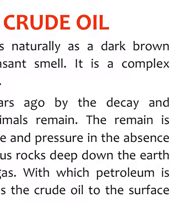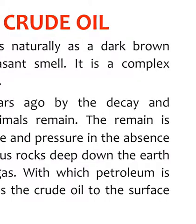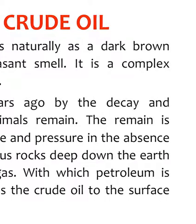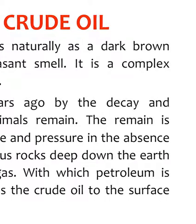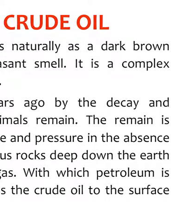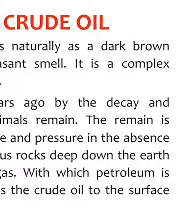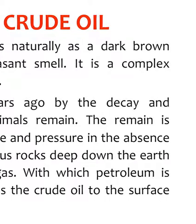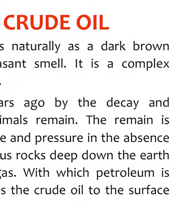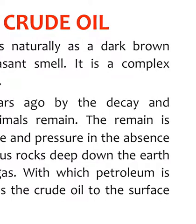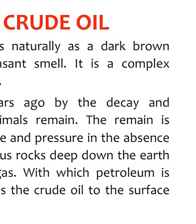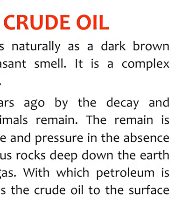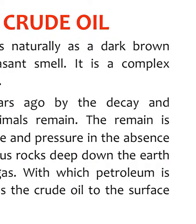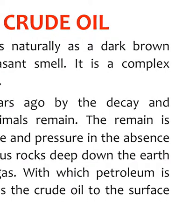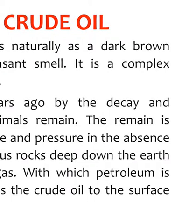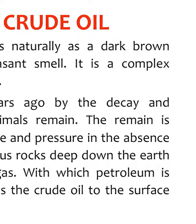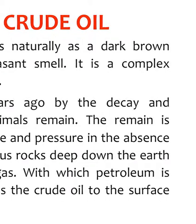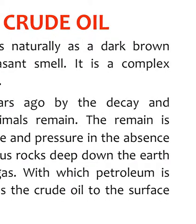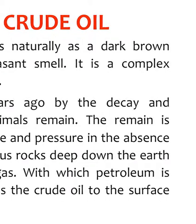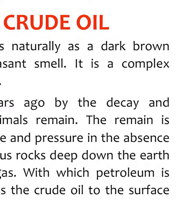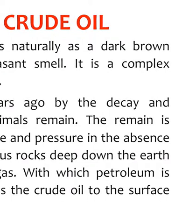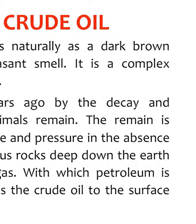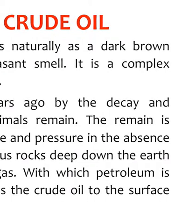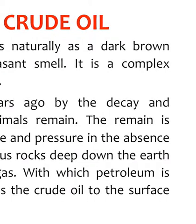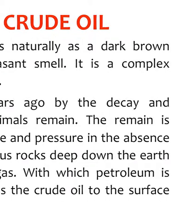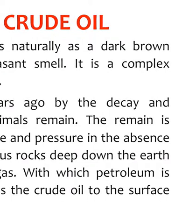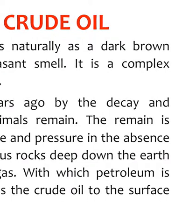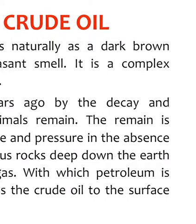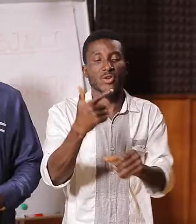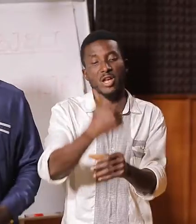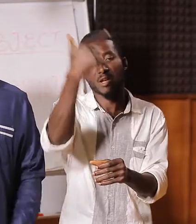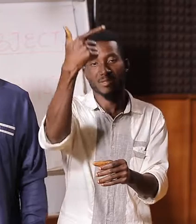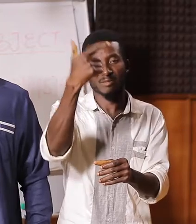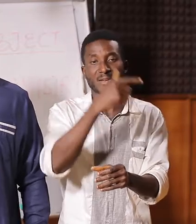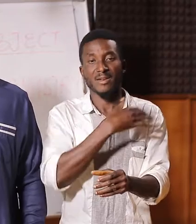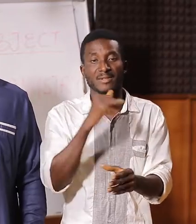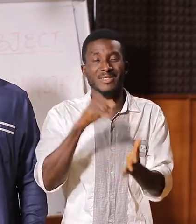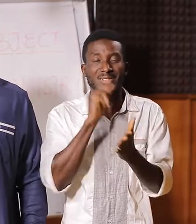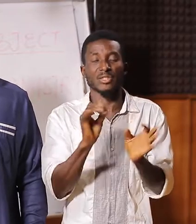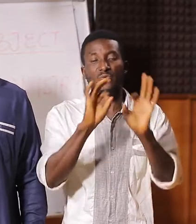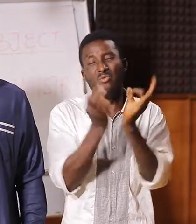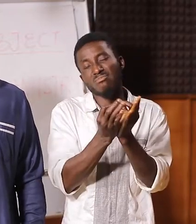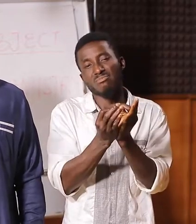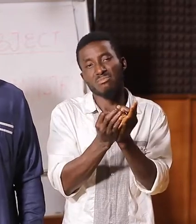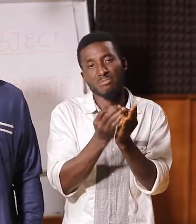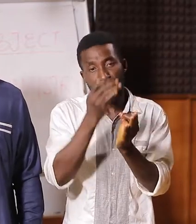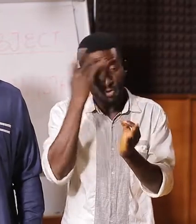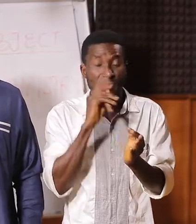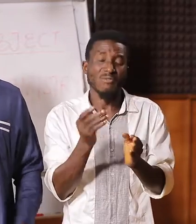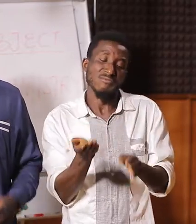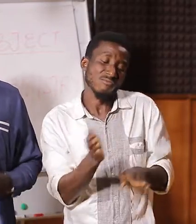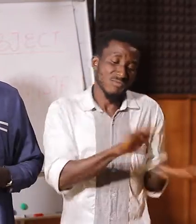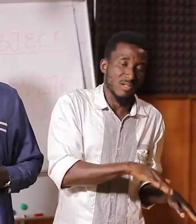the petroleum is always together with the natural gas, and it is formed as a result of this death and decay of plant and animal